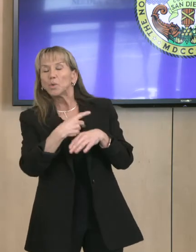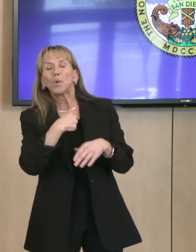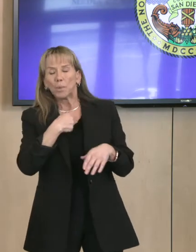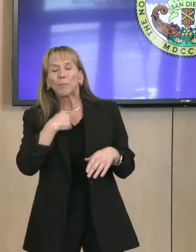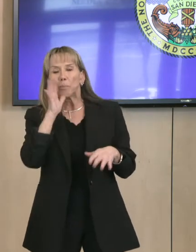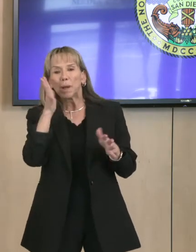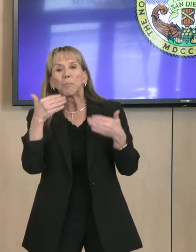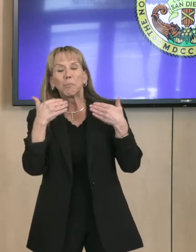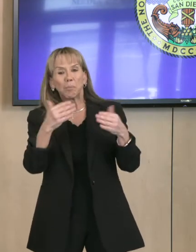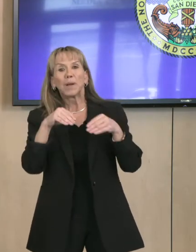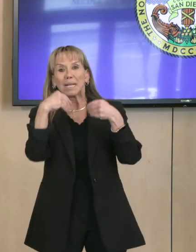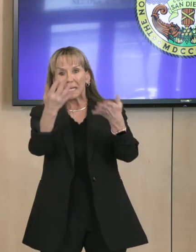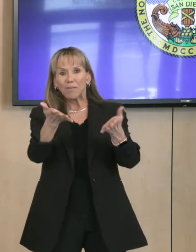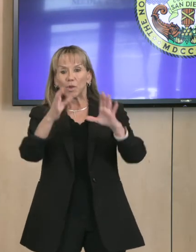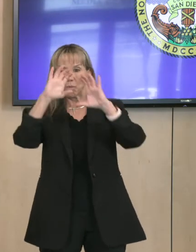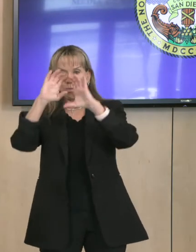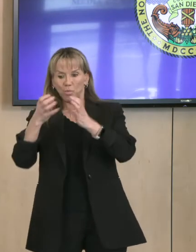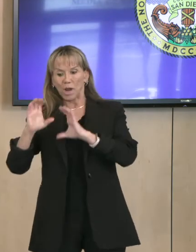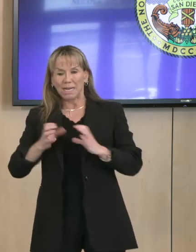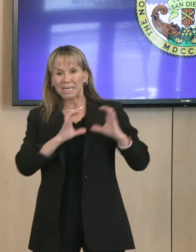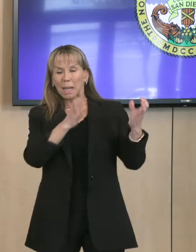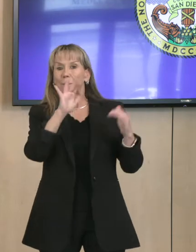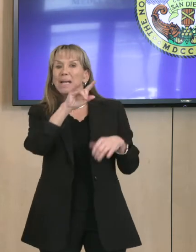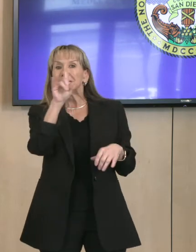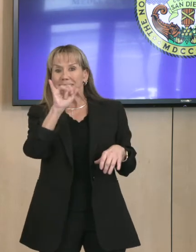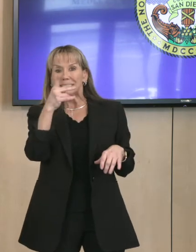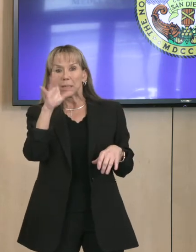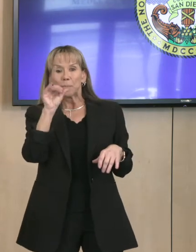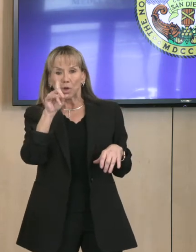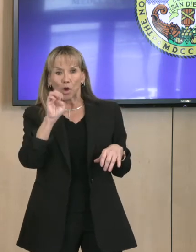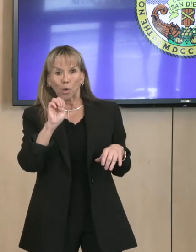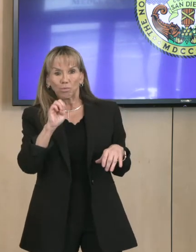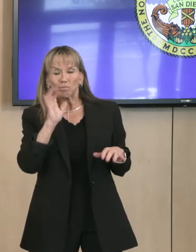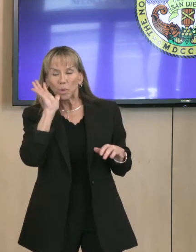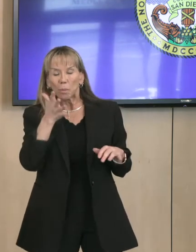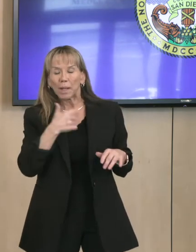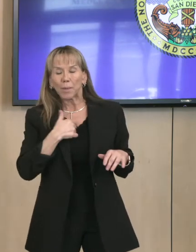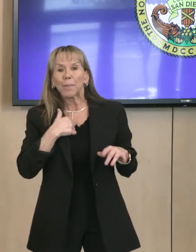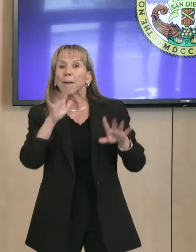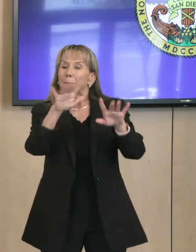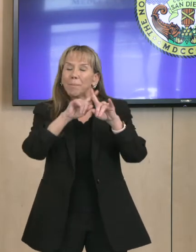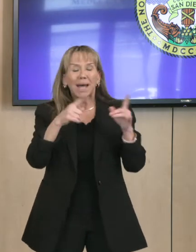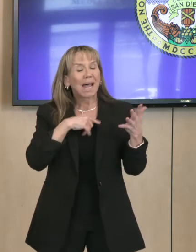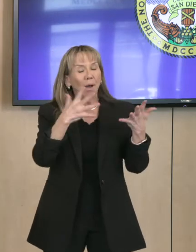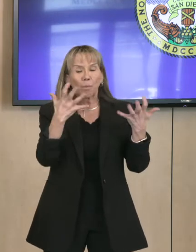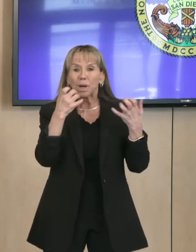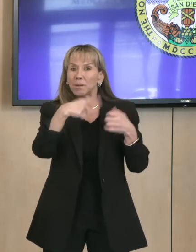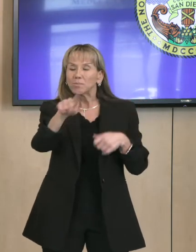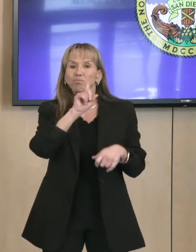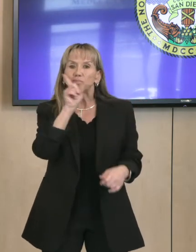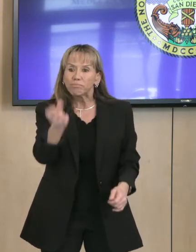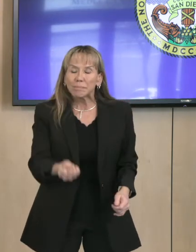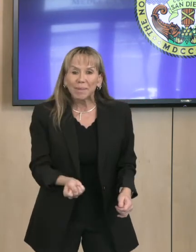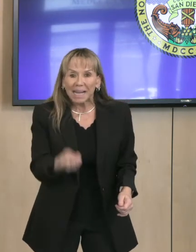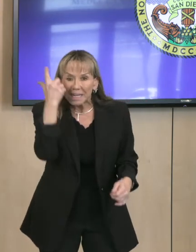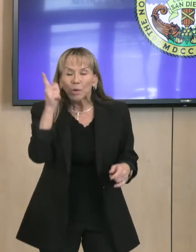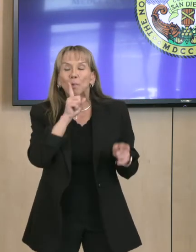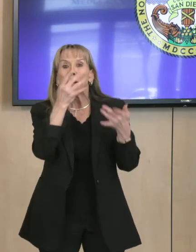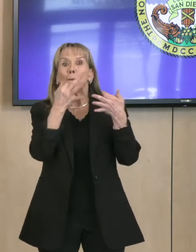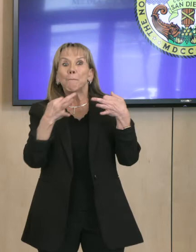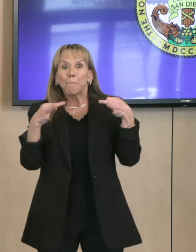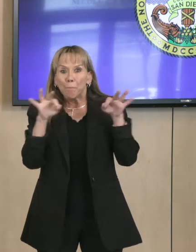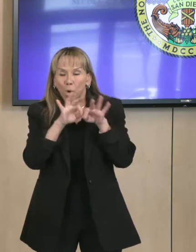provide a breakdown of these by zip code. But I want to reiterate, and this is really important, and it's really important that this be put in the proper